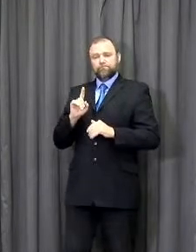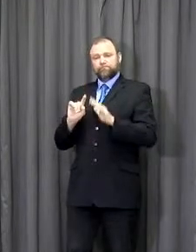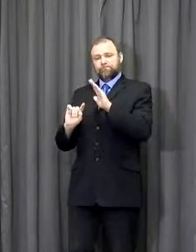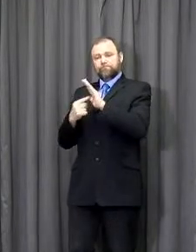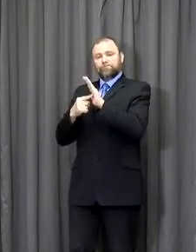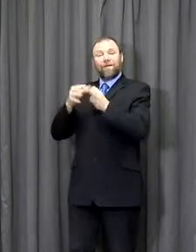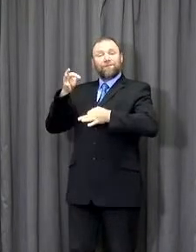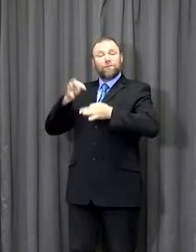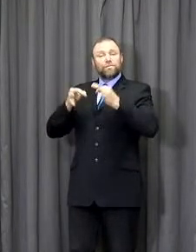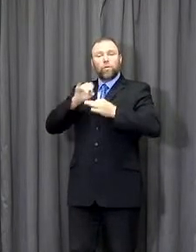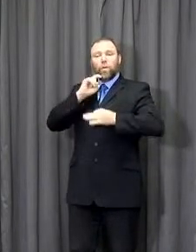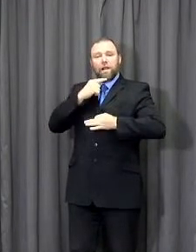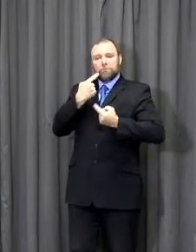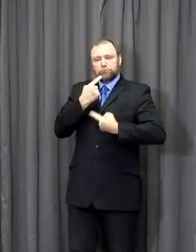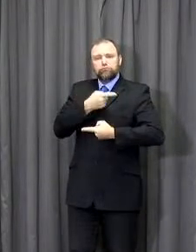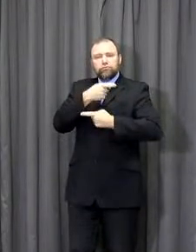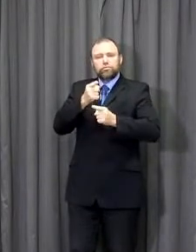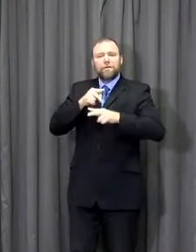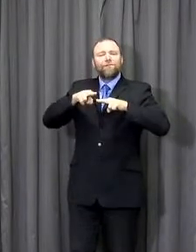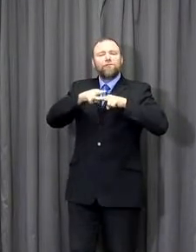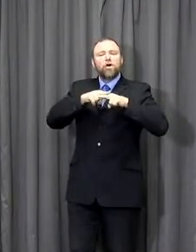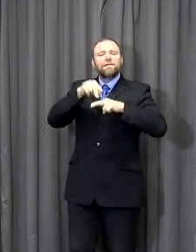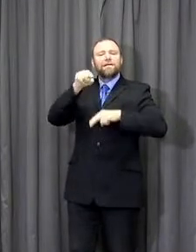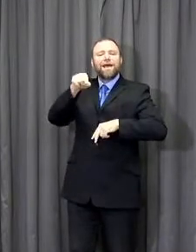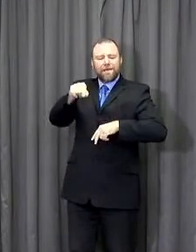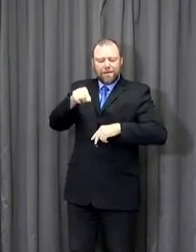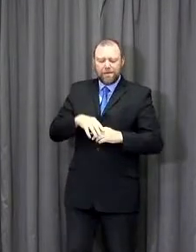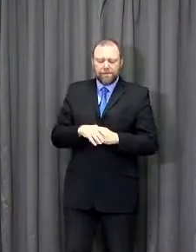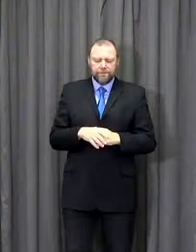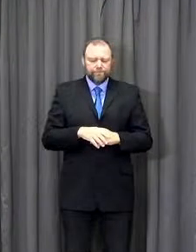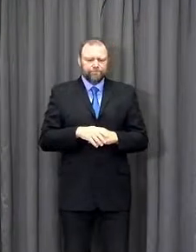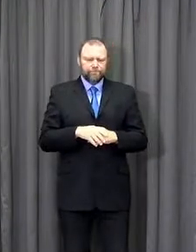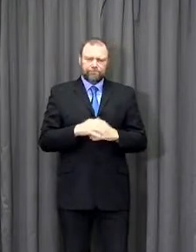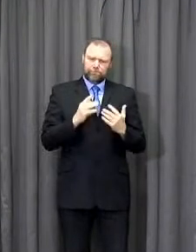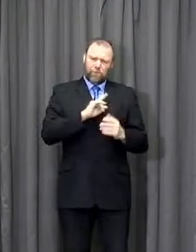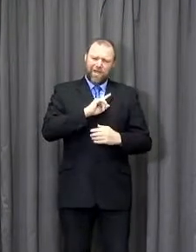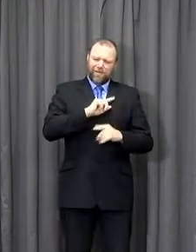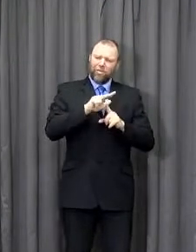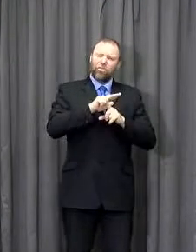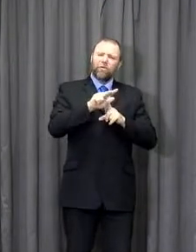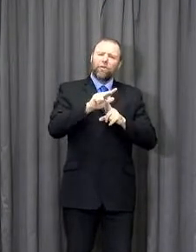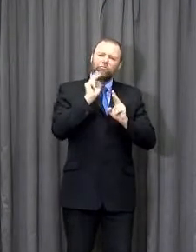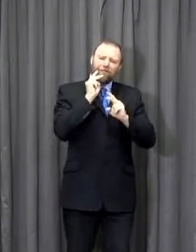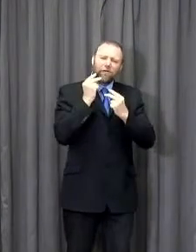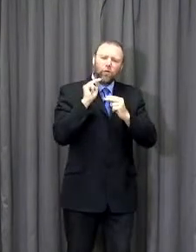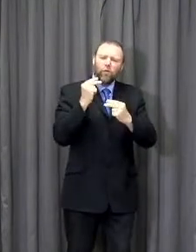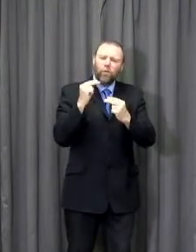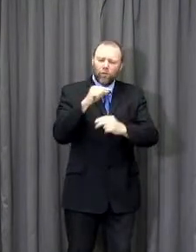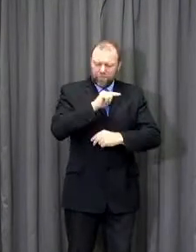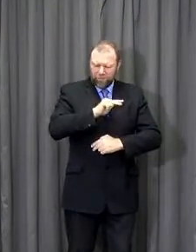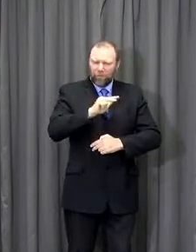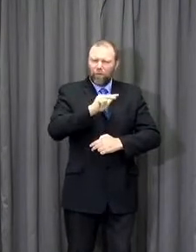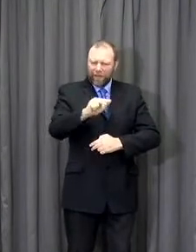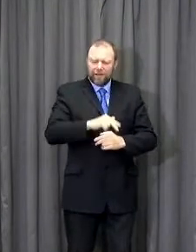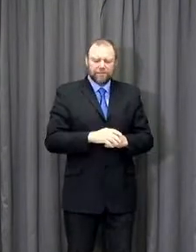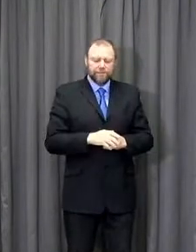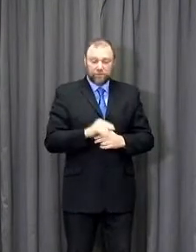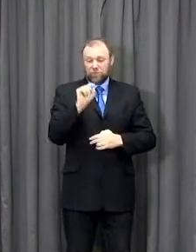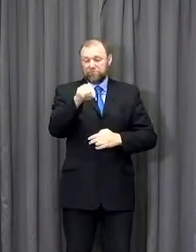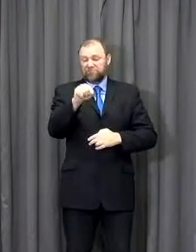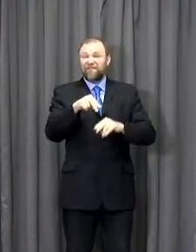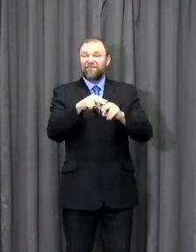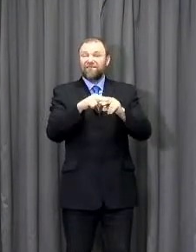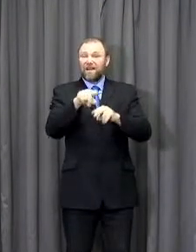will be speaking on Friday about the outcome of the 21-day review and will give some further information about where we